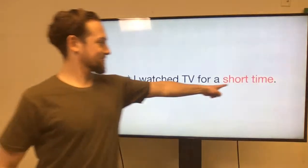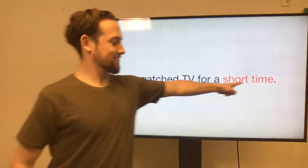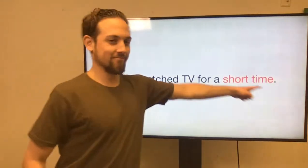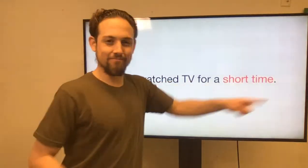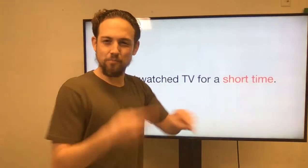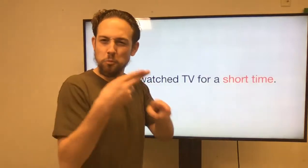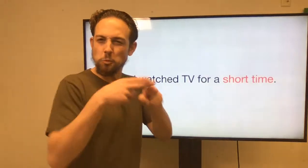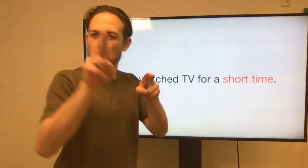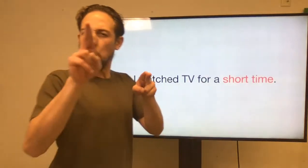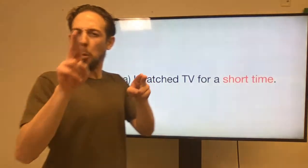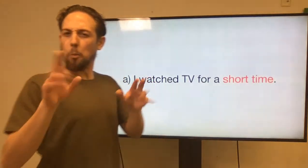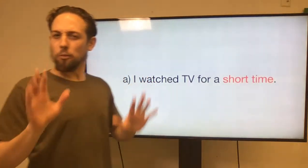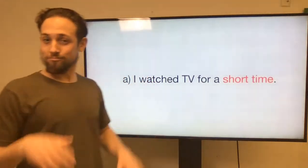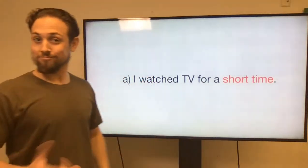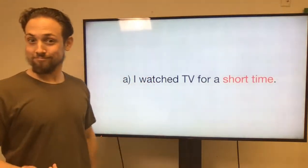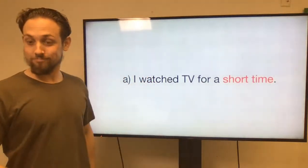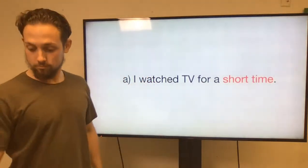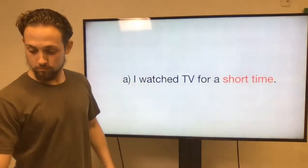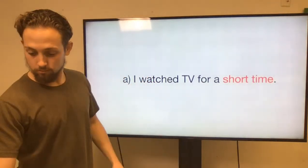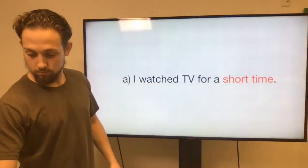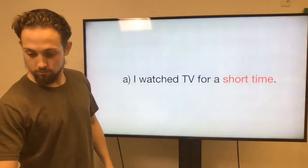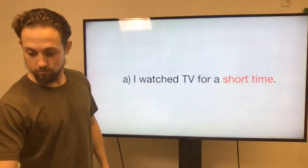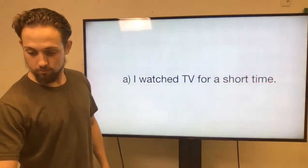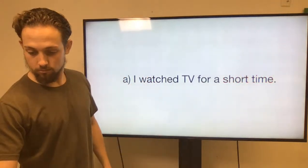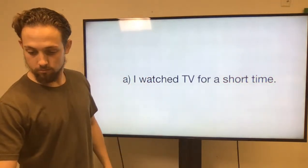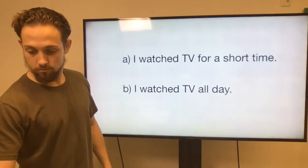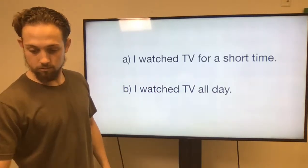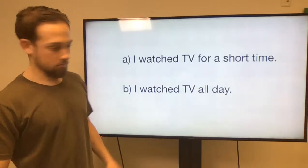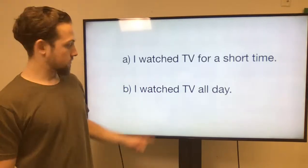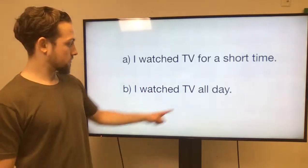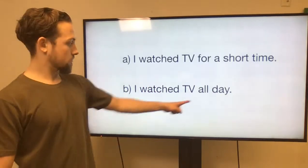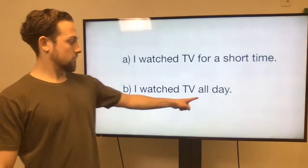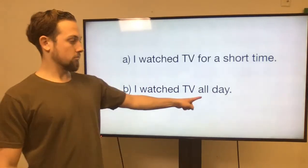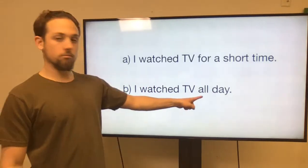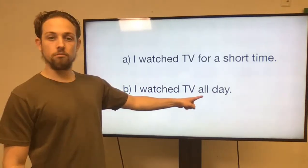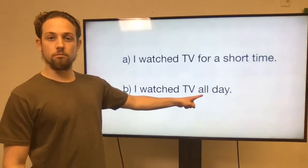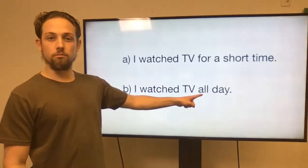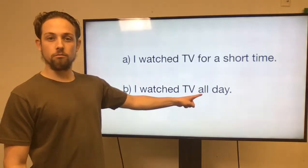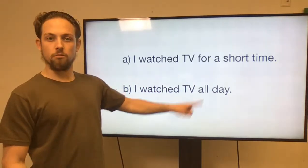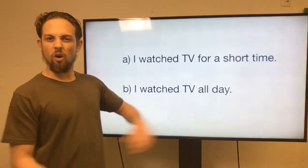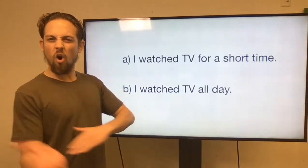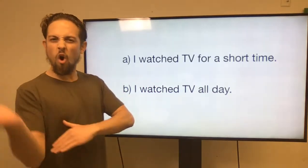indicates a short time. And you saw that in English by the phrase a short time.